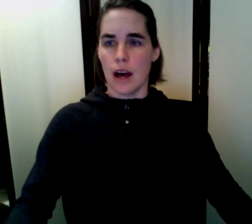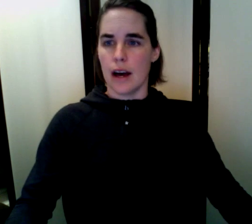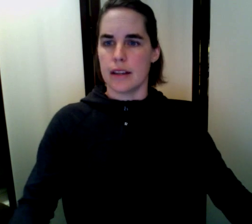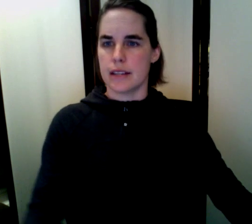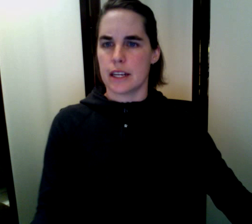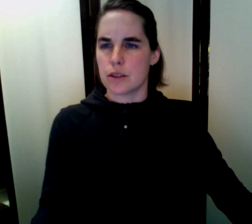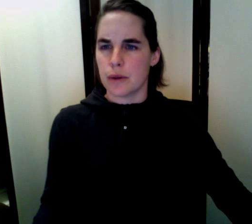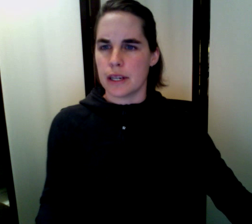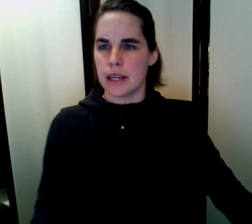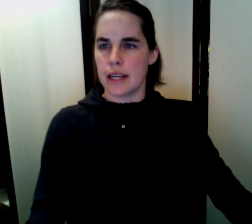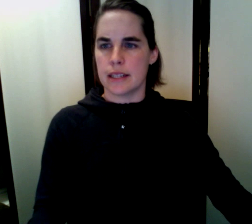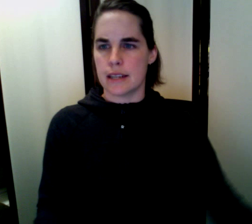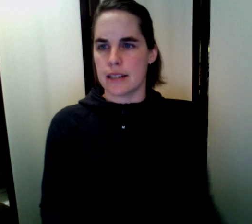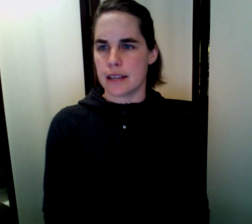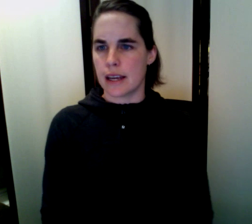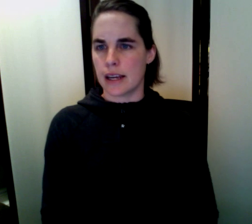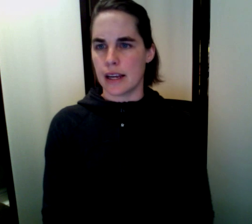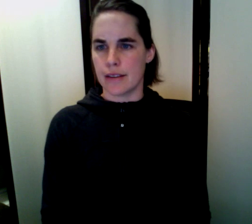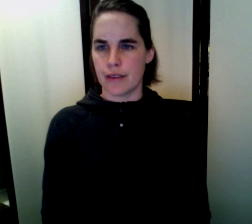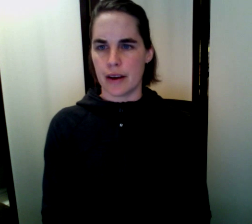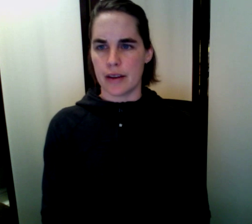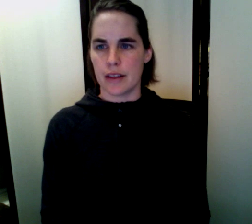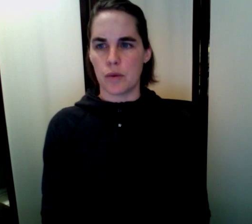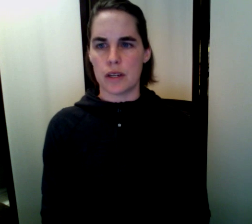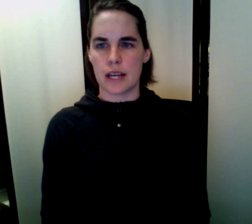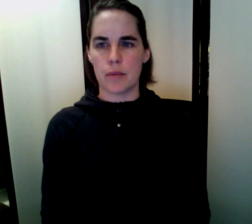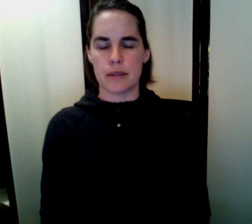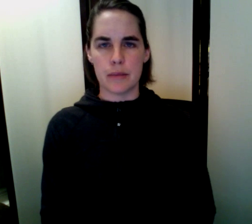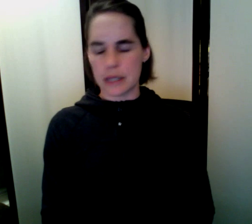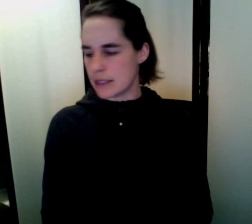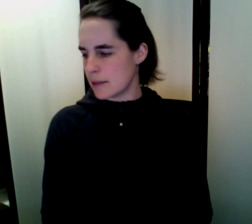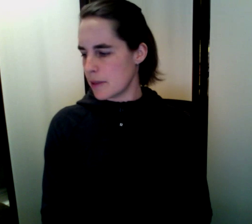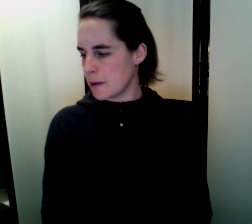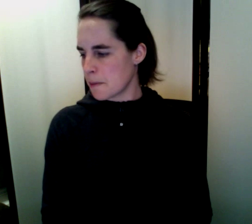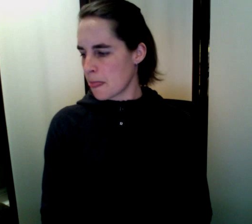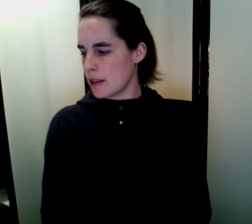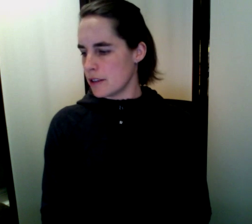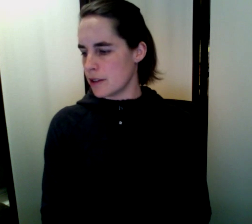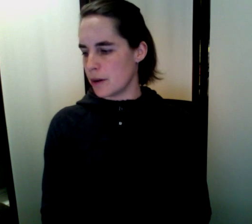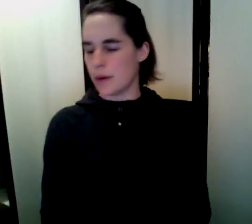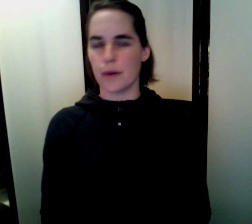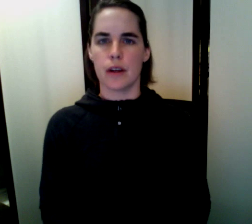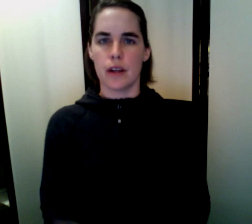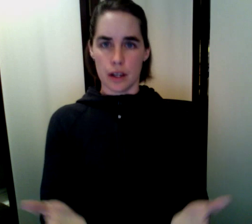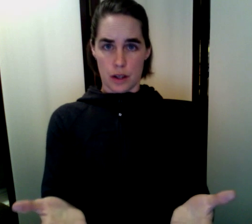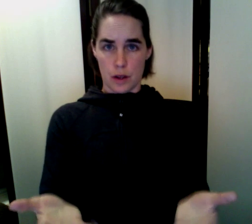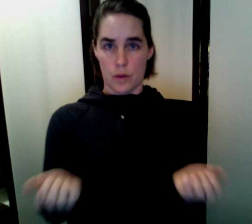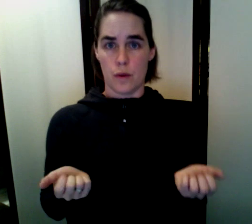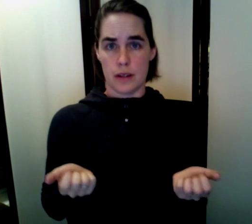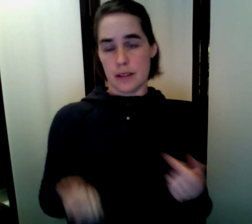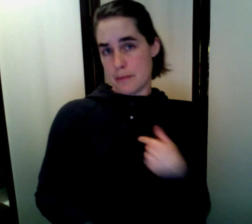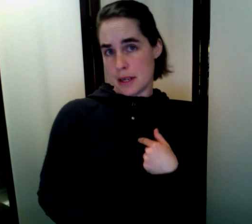The next one is asking if they want to help assembling something. So, want me